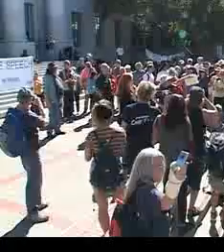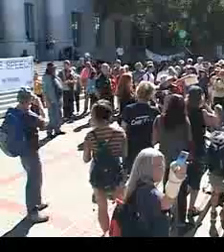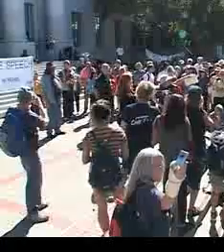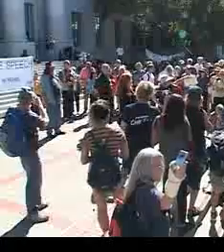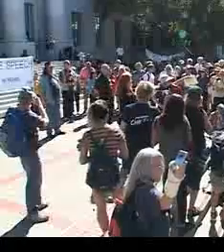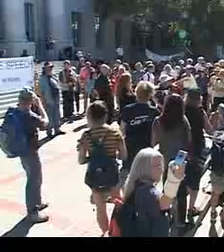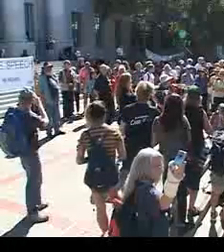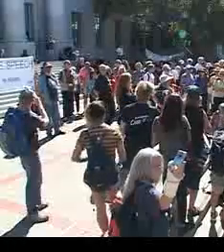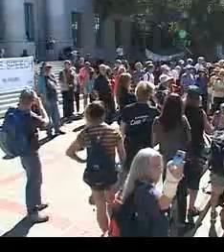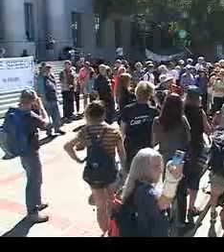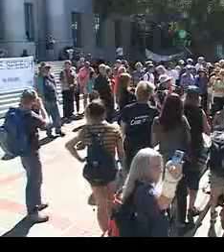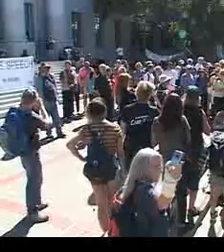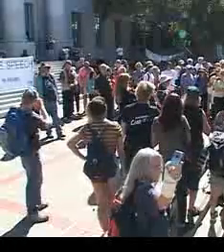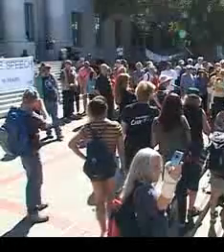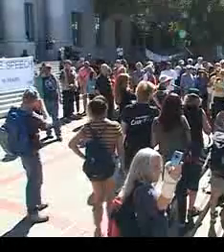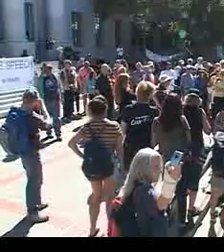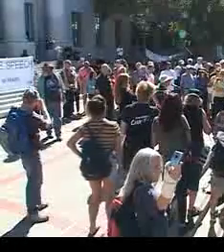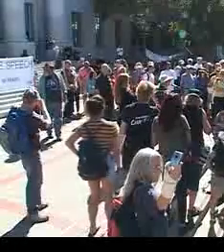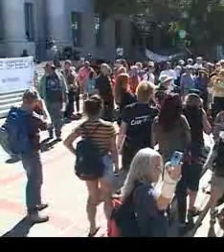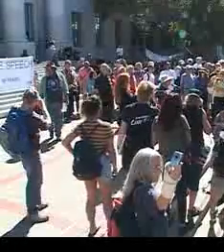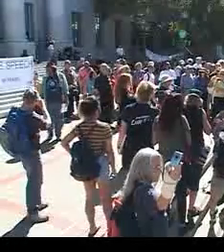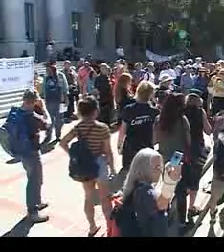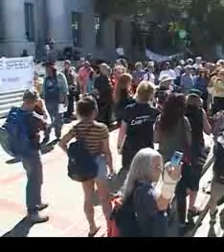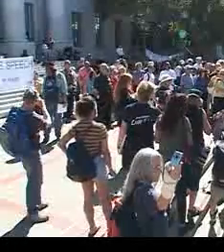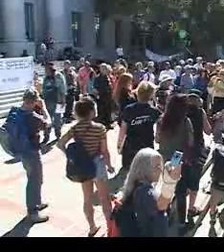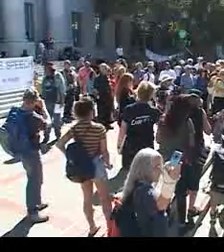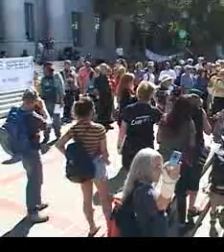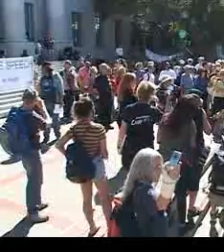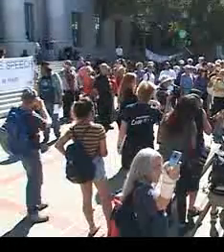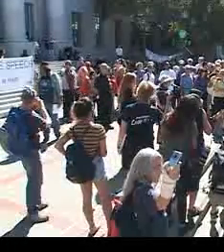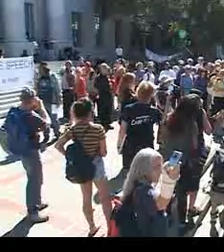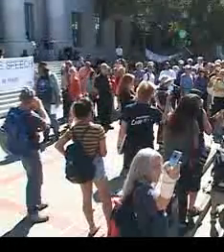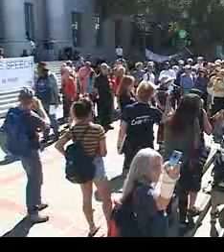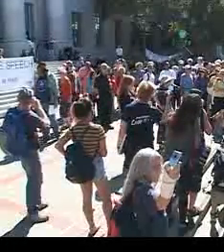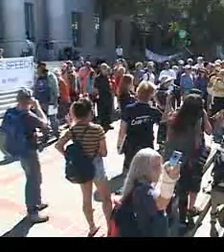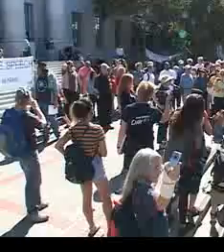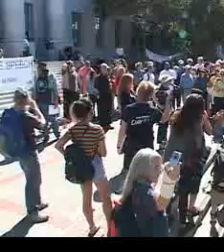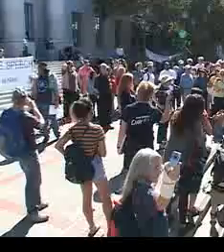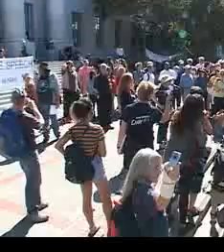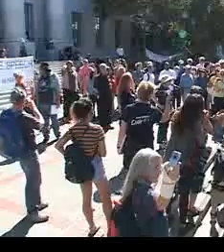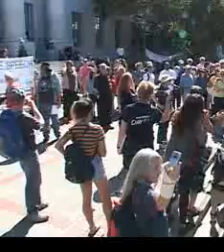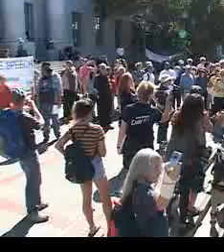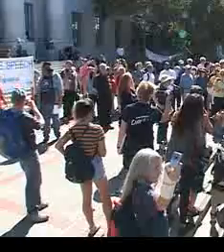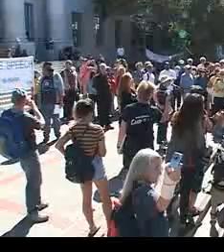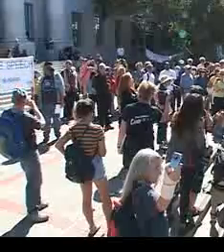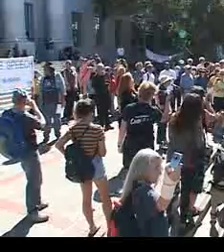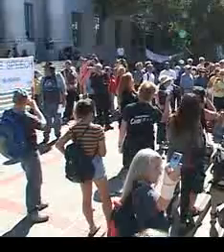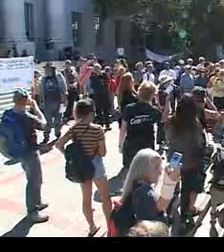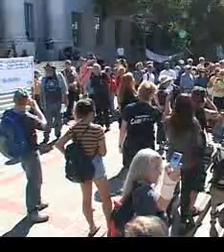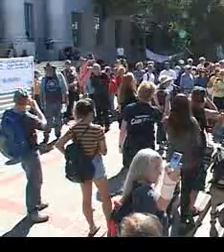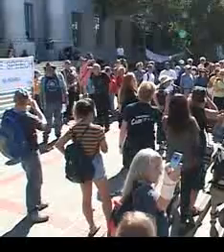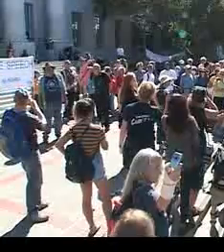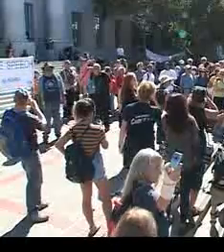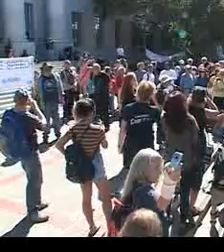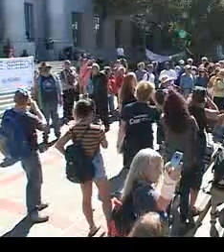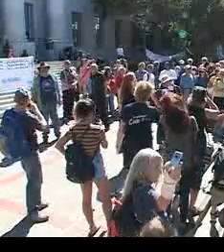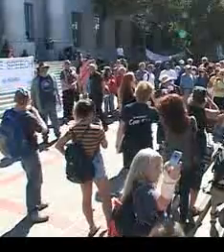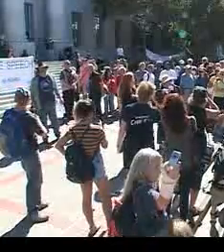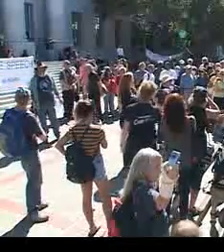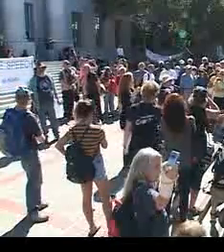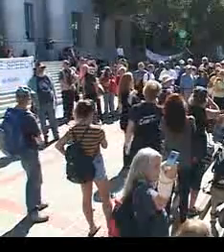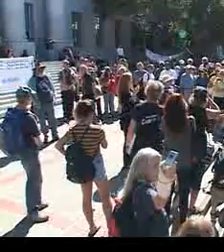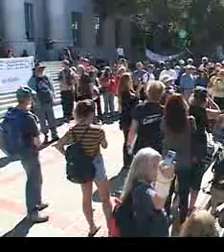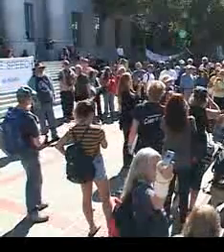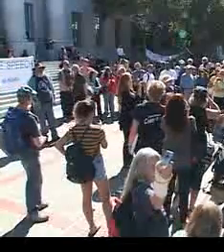sitting at a table at the base of these steps. He was handing out leaflets for the Congress of